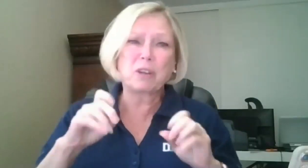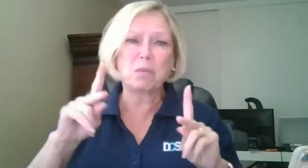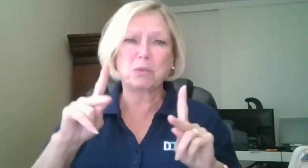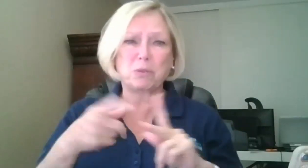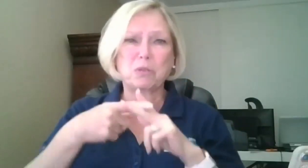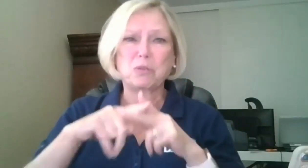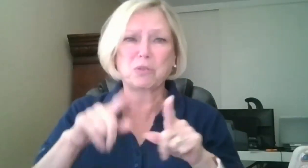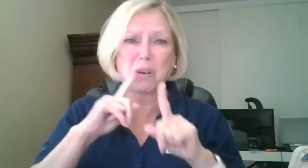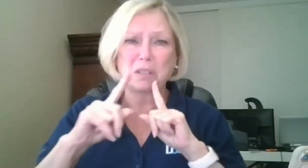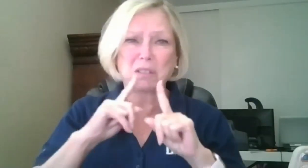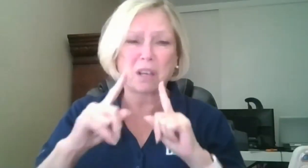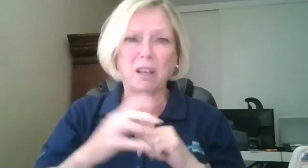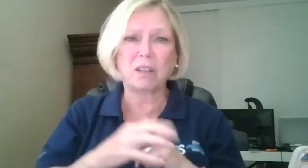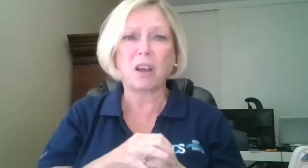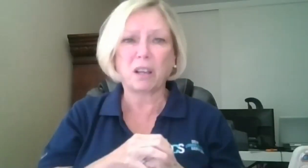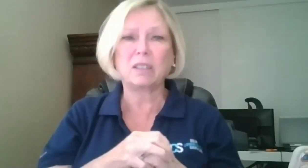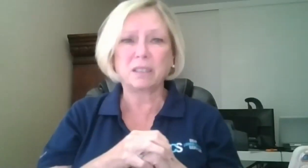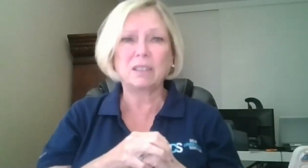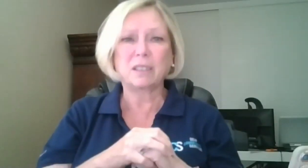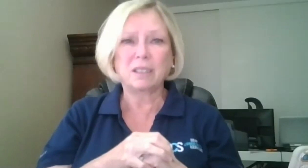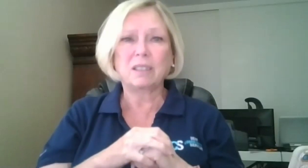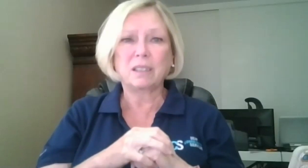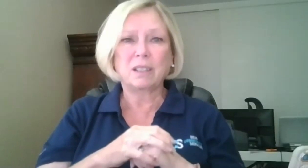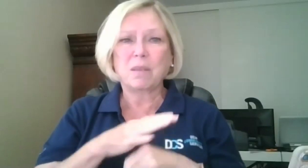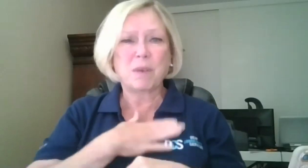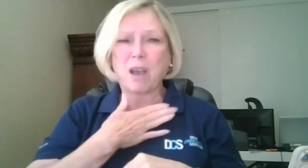This is a perfect opportunity to start a dialogue.